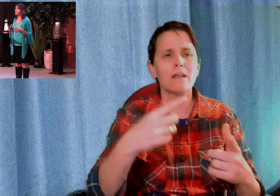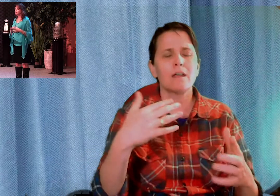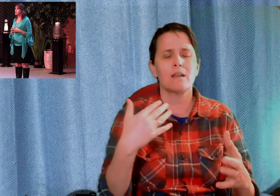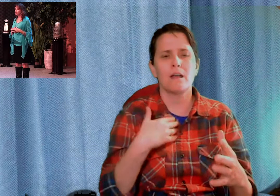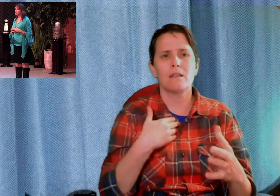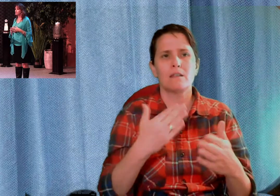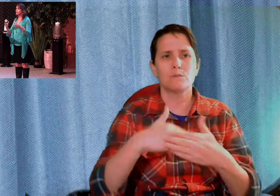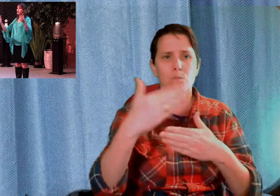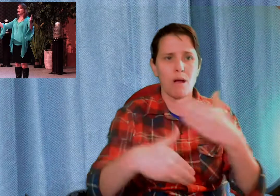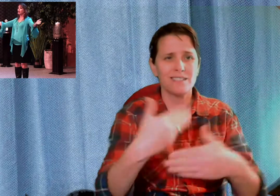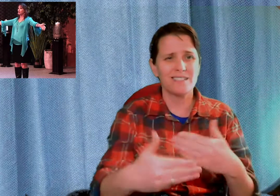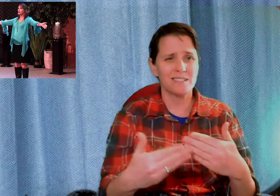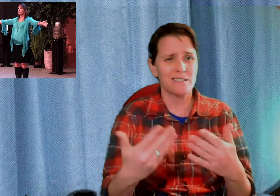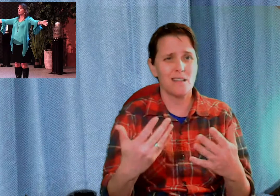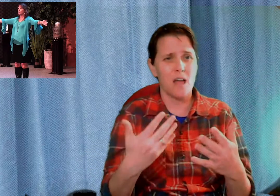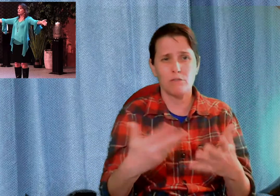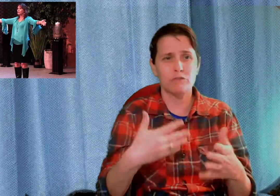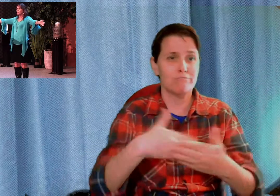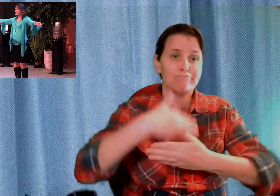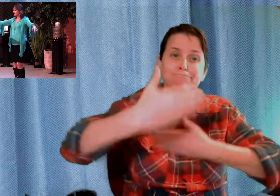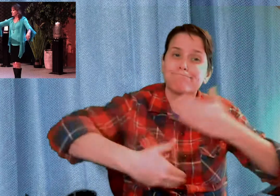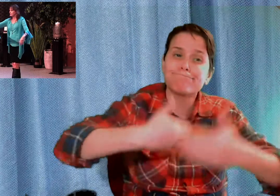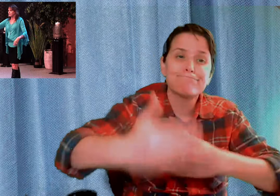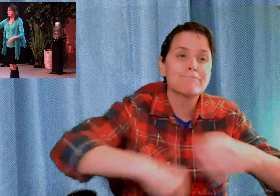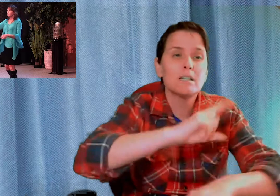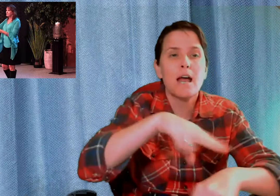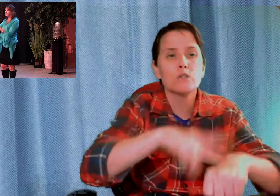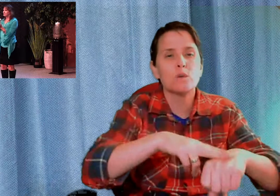like, what am I going to call it? It's like, oh,